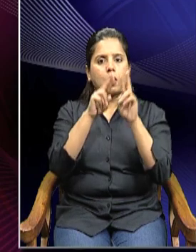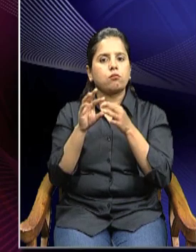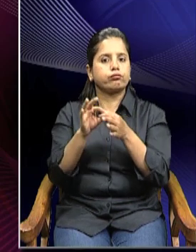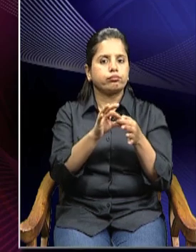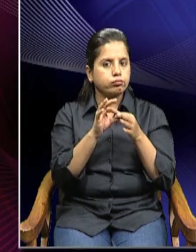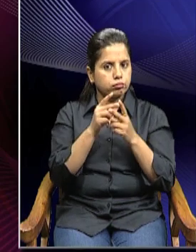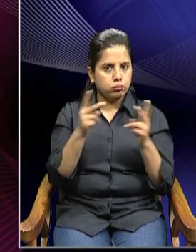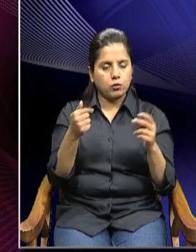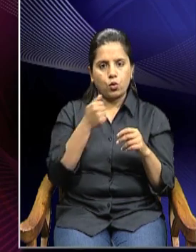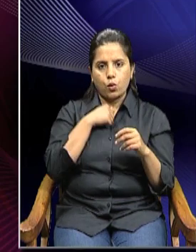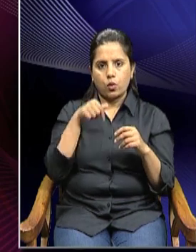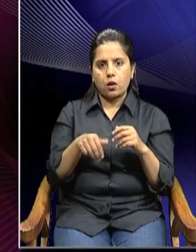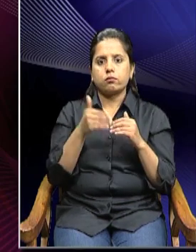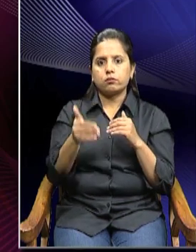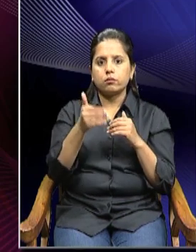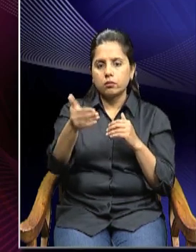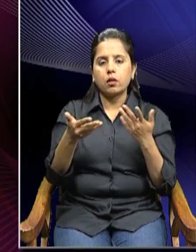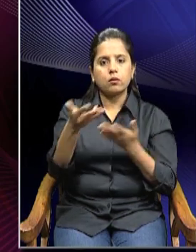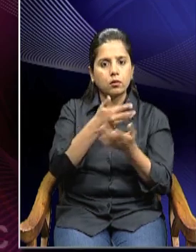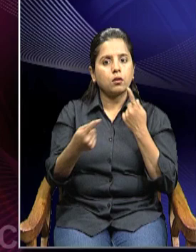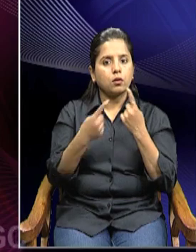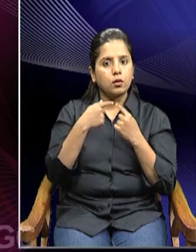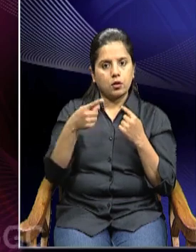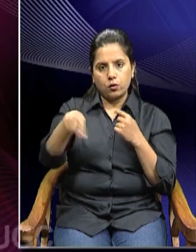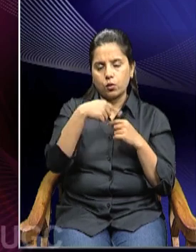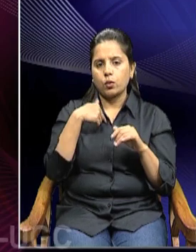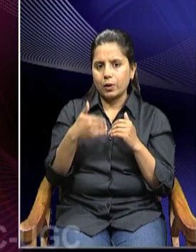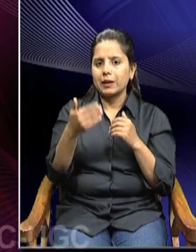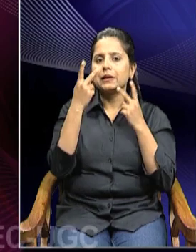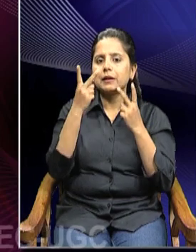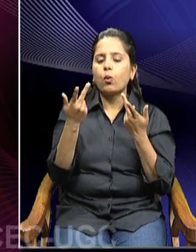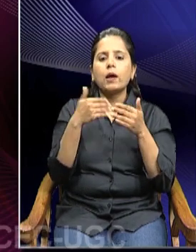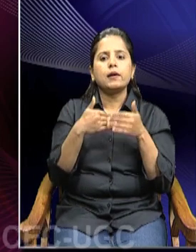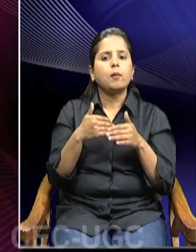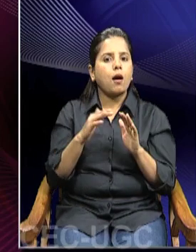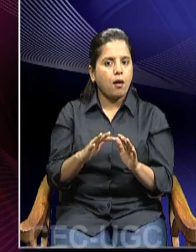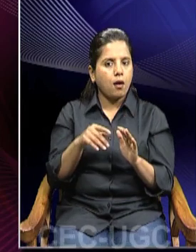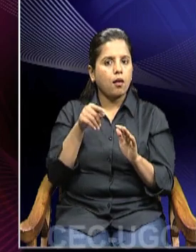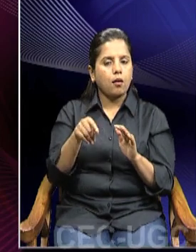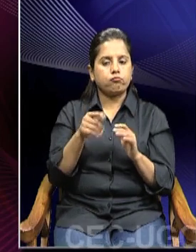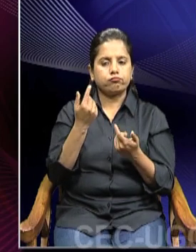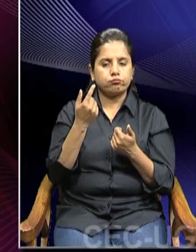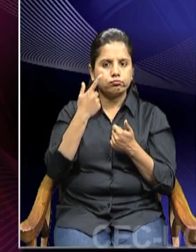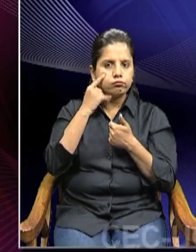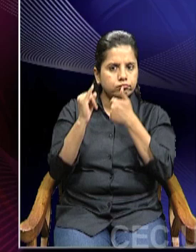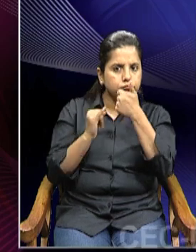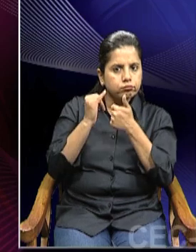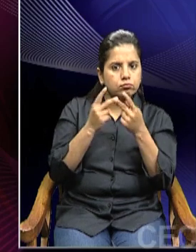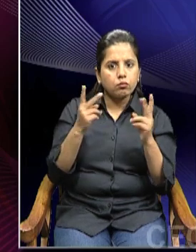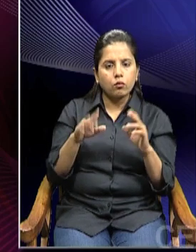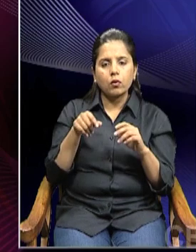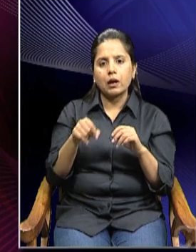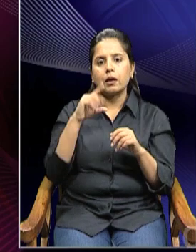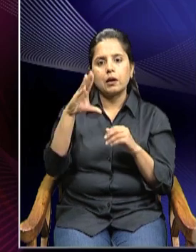relations. In our subsequent discussions, we will see the limitations and critique of